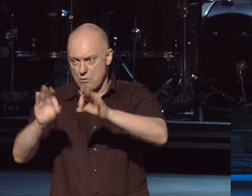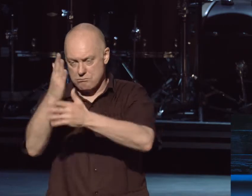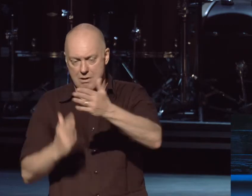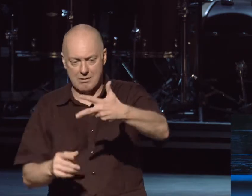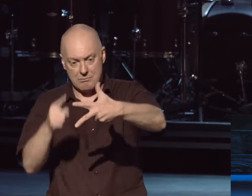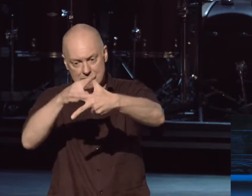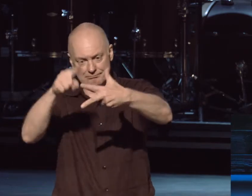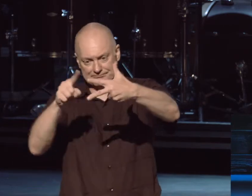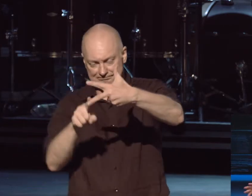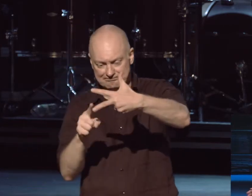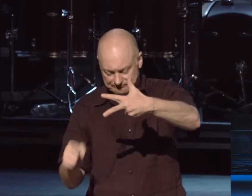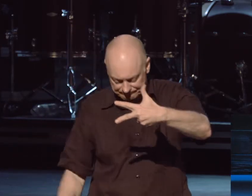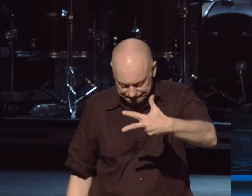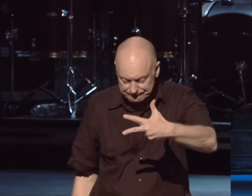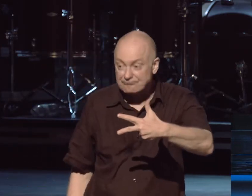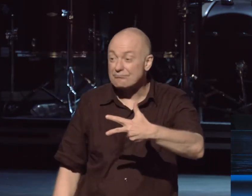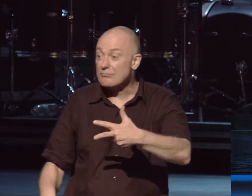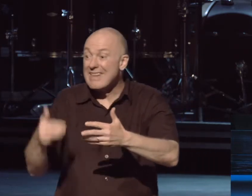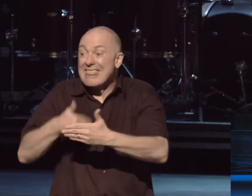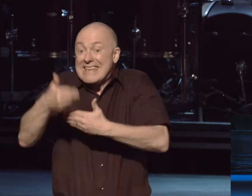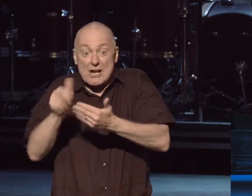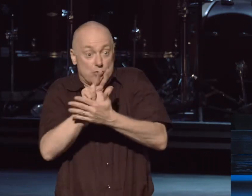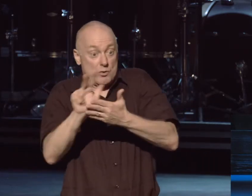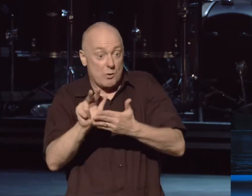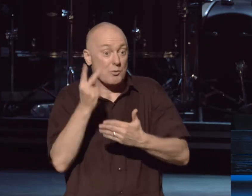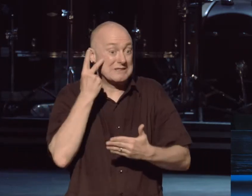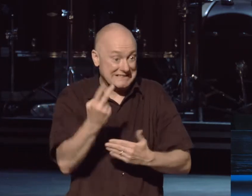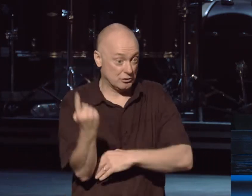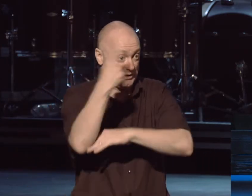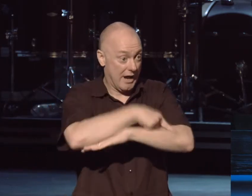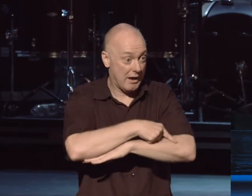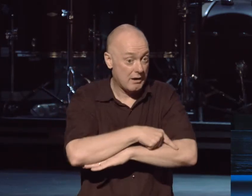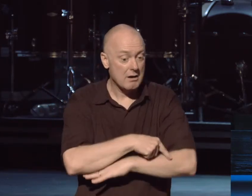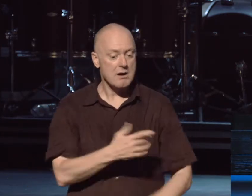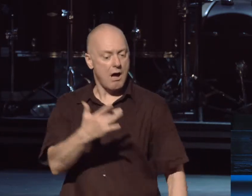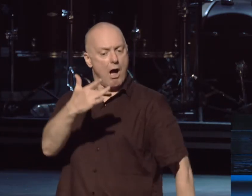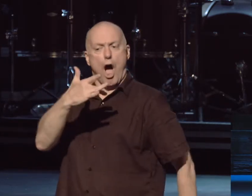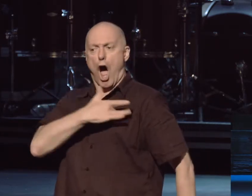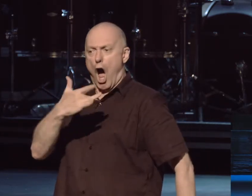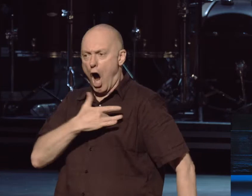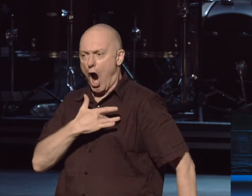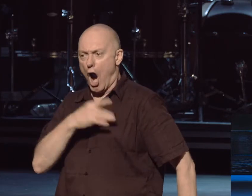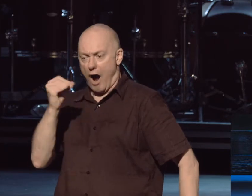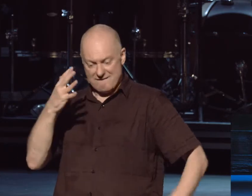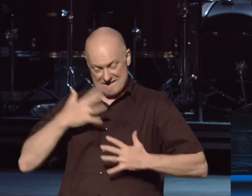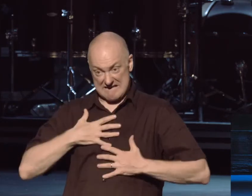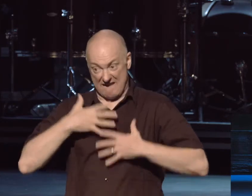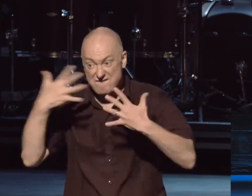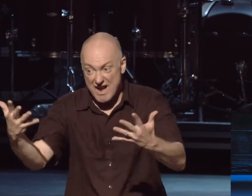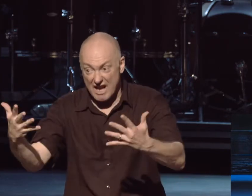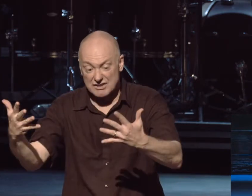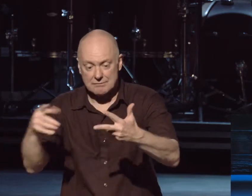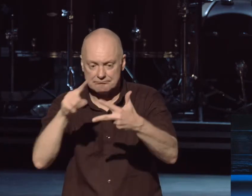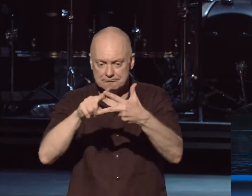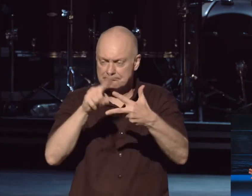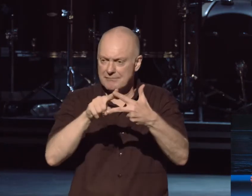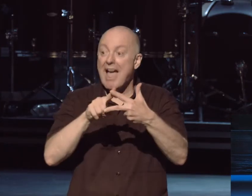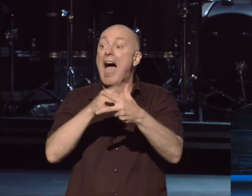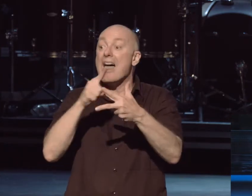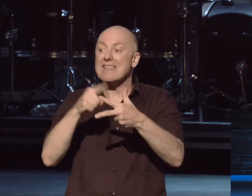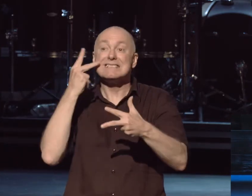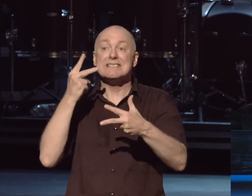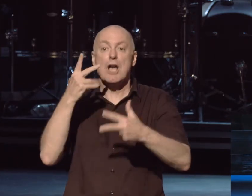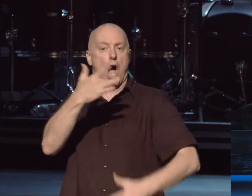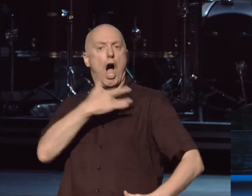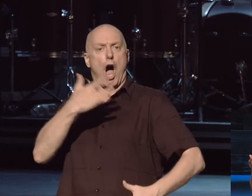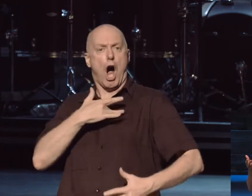in the outline that we're going to see over the next 3 weeks. We're going to see this today. We're going to see a heart of confession. And from a heart of confession,